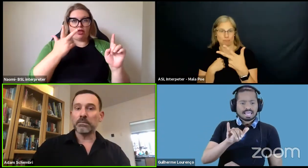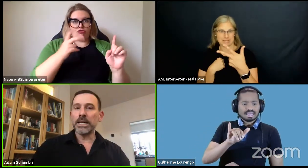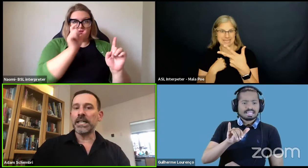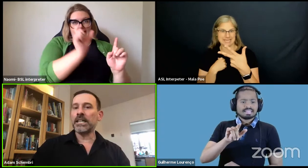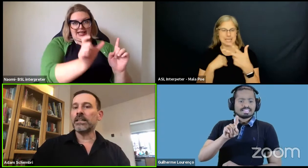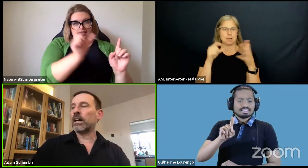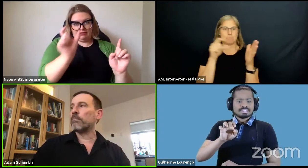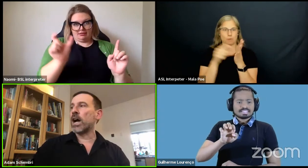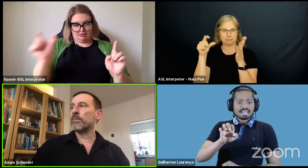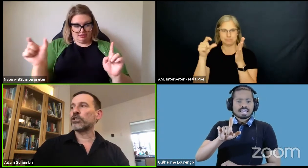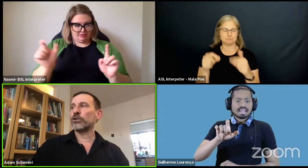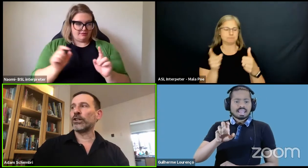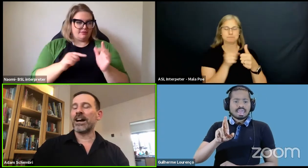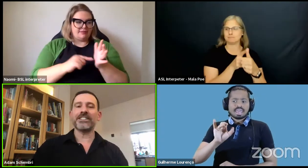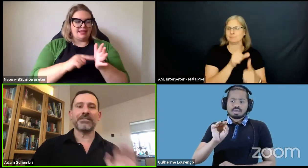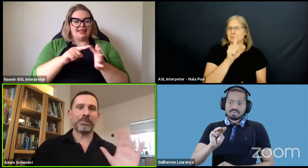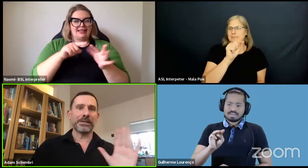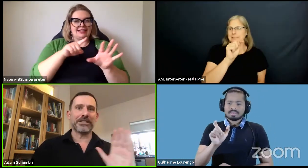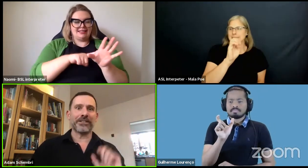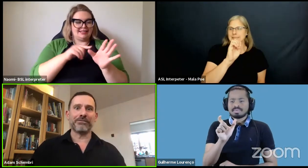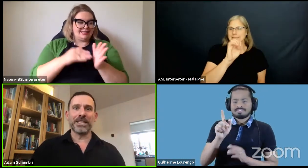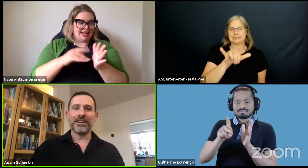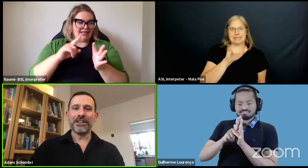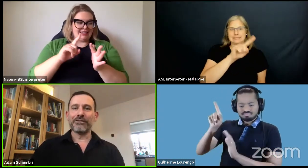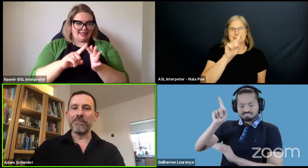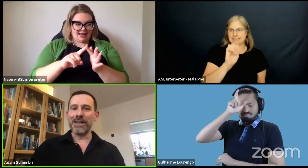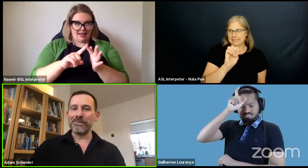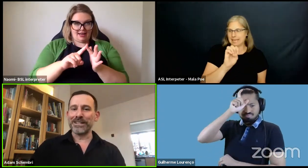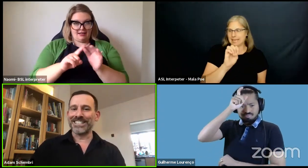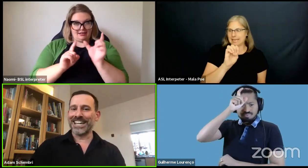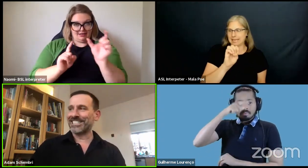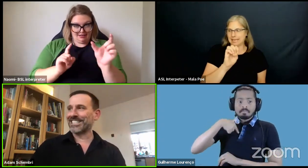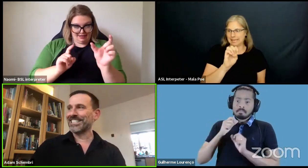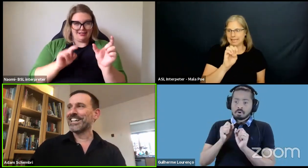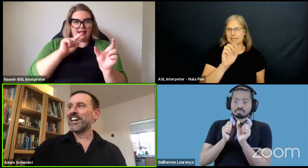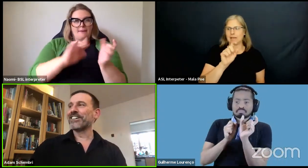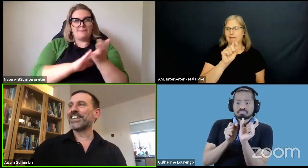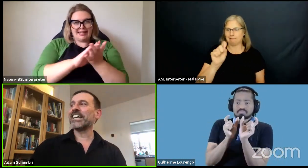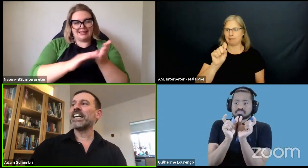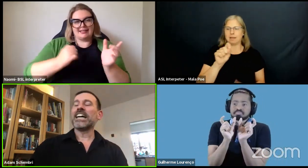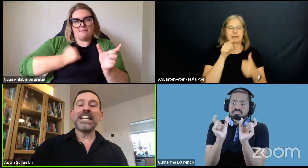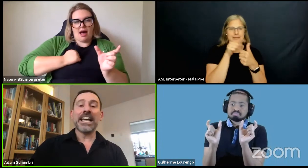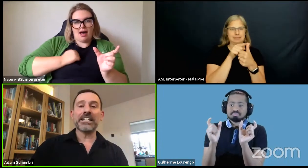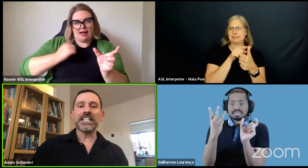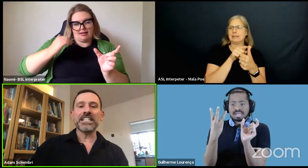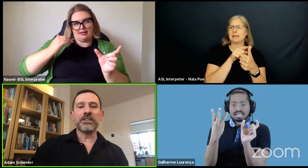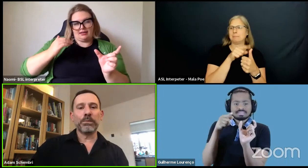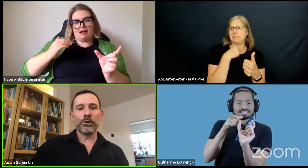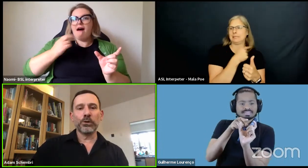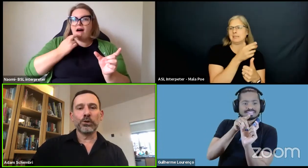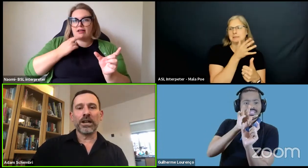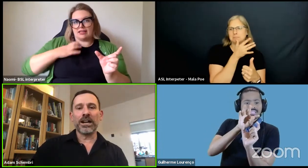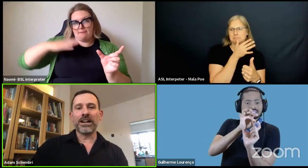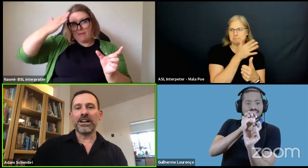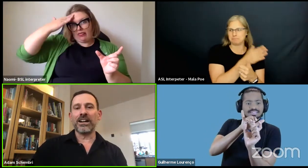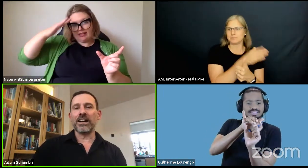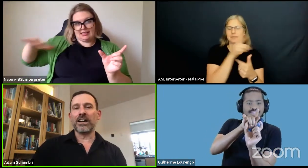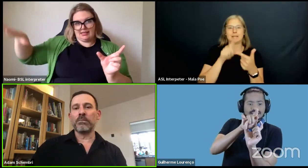Teze, meaning my maternal aunt, and please forgive me for my pronunciation, okay. Ler is the